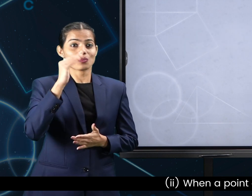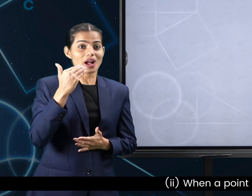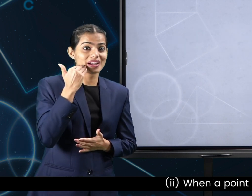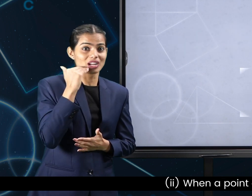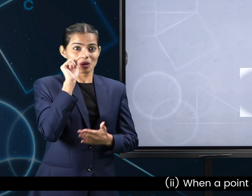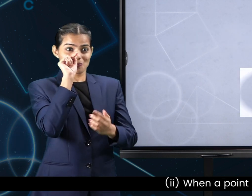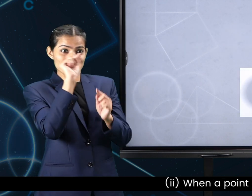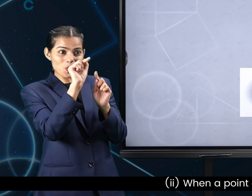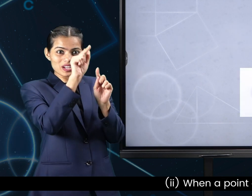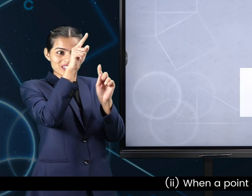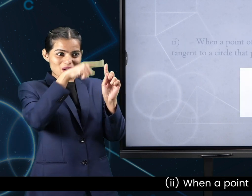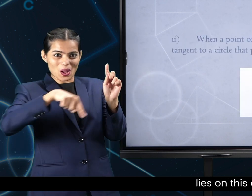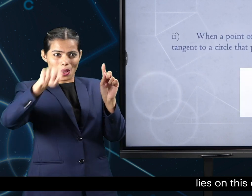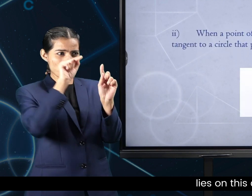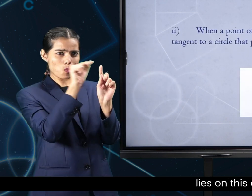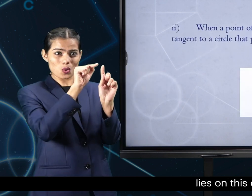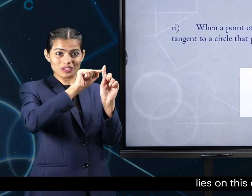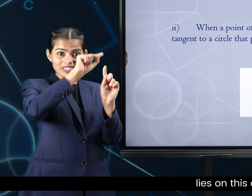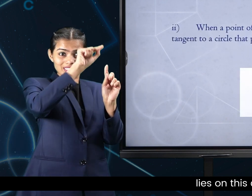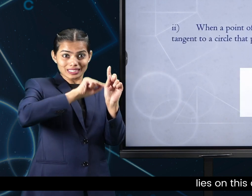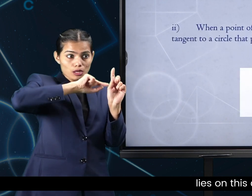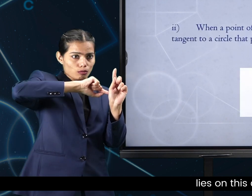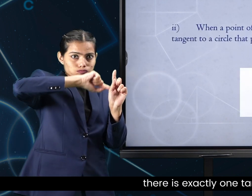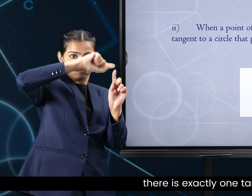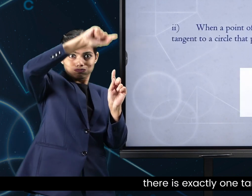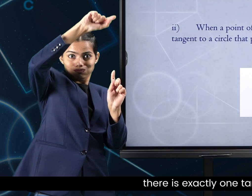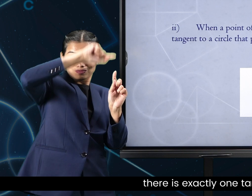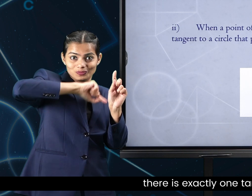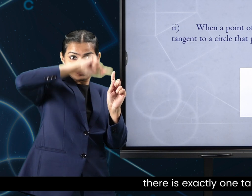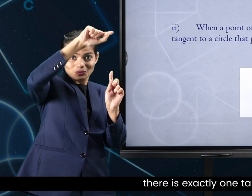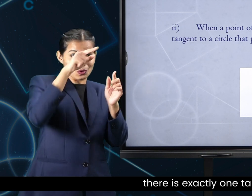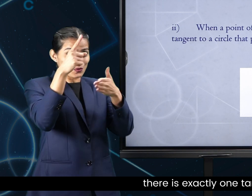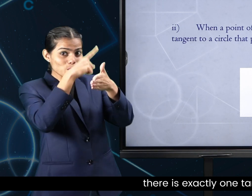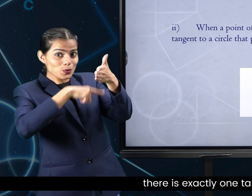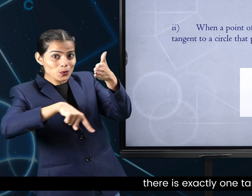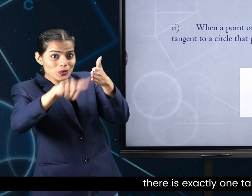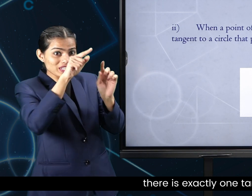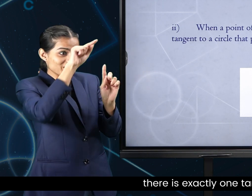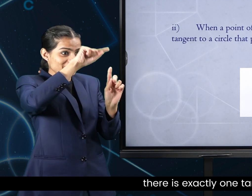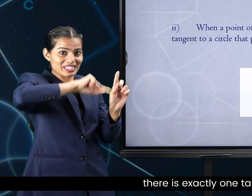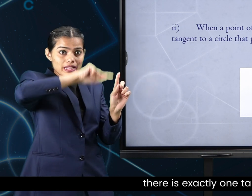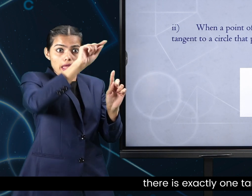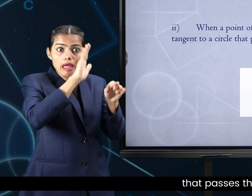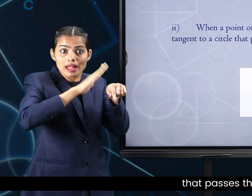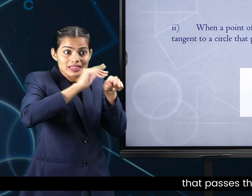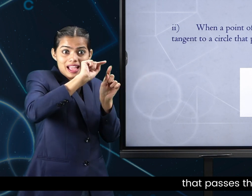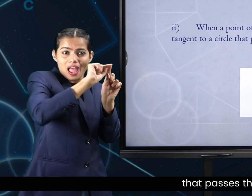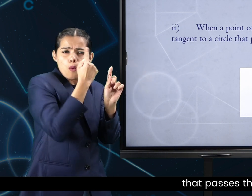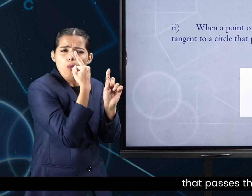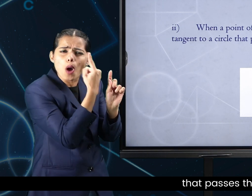When a point of tangency lies on the circle, there is exactly one tangent to a circle that passes through